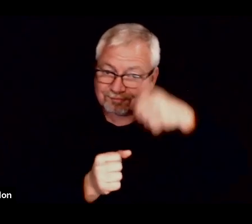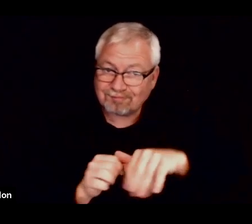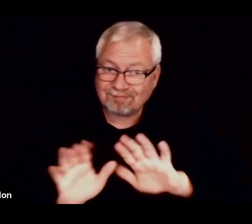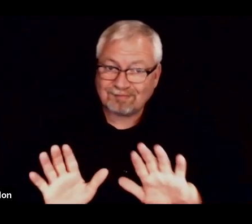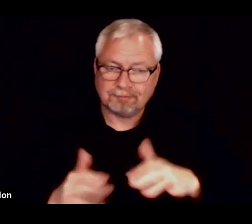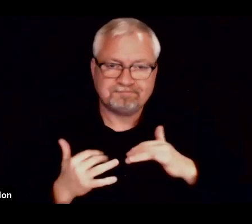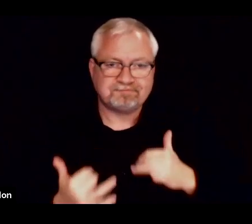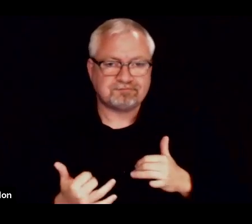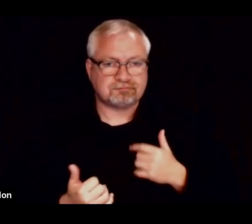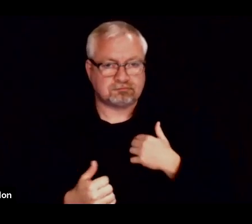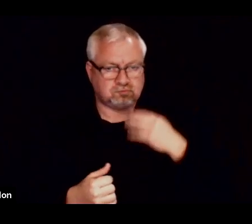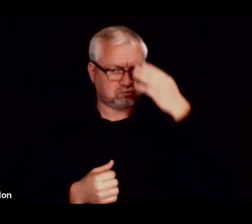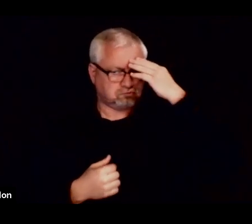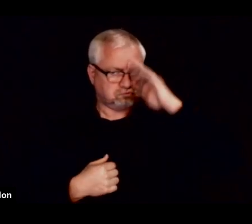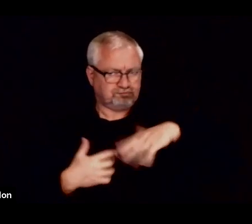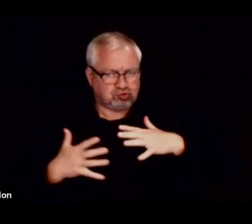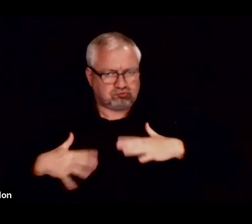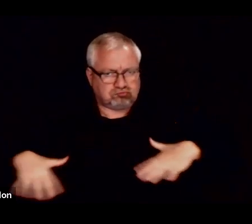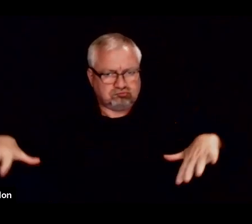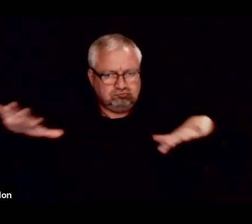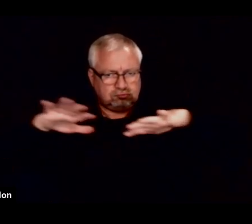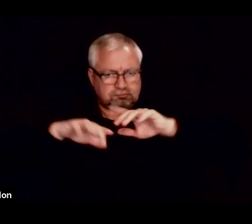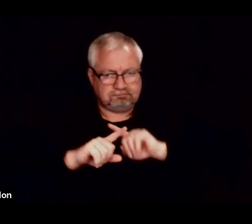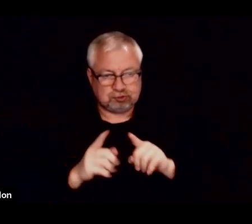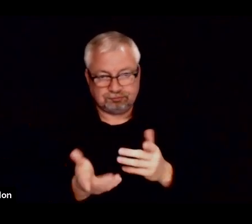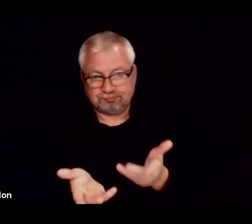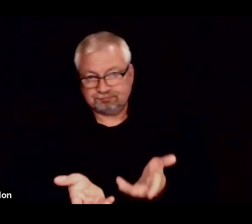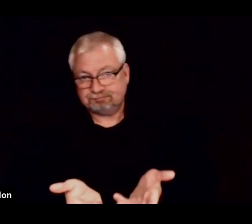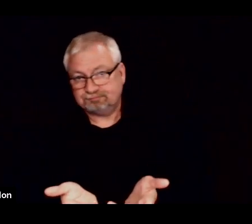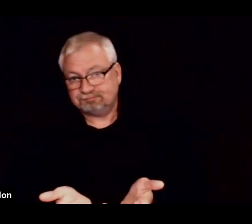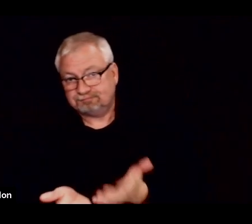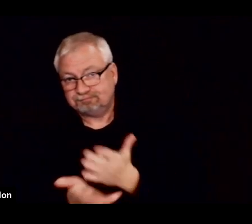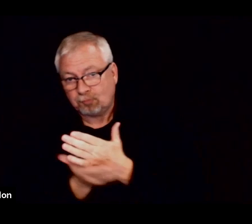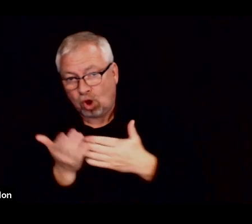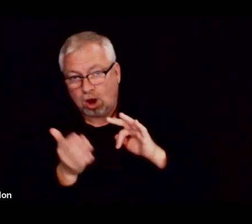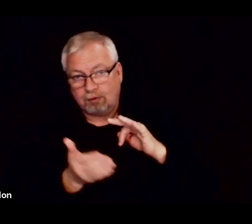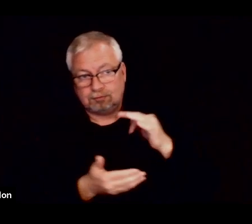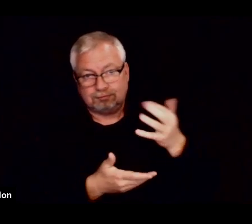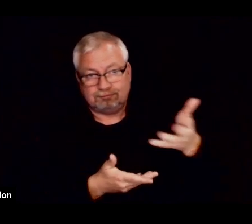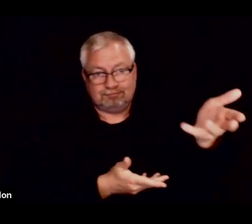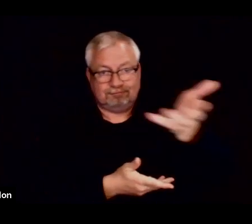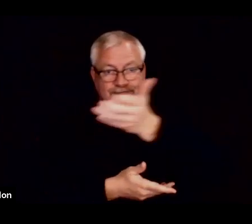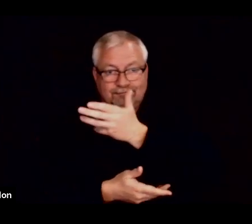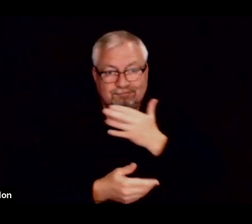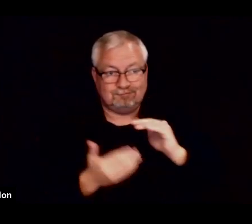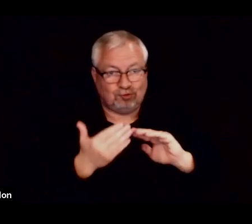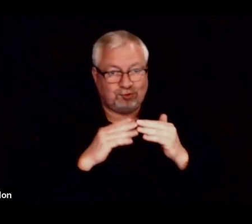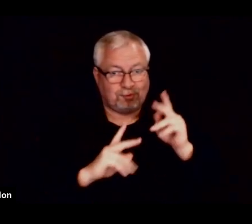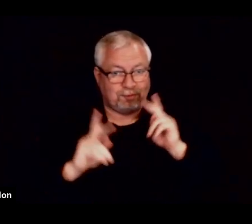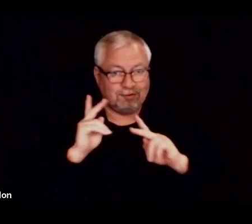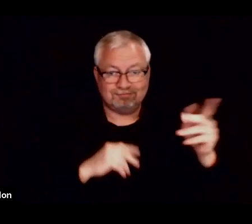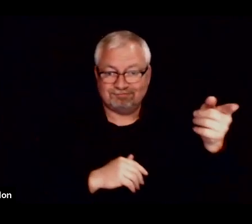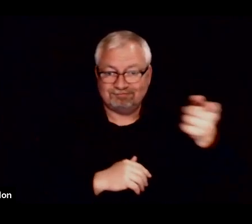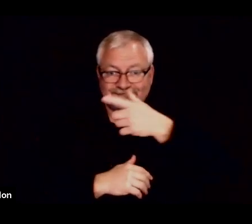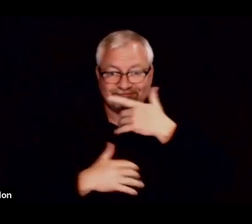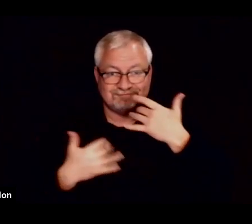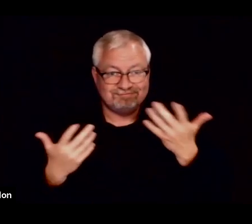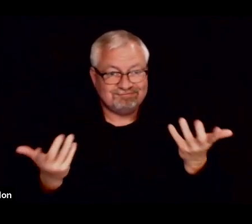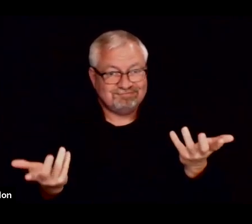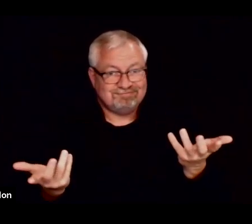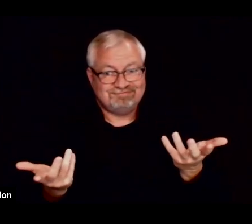other parts of our population and community. And so another study that